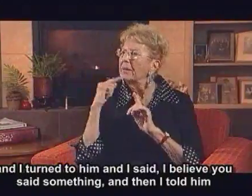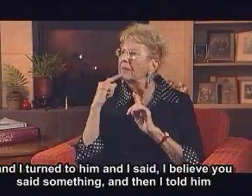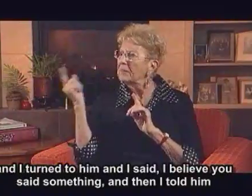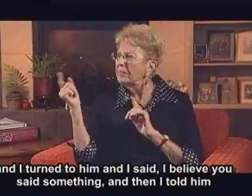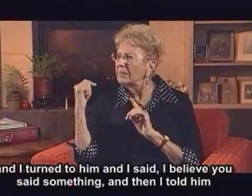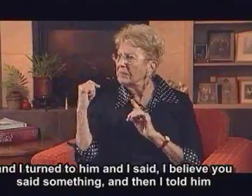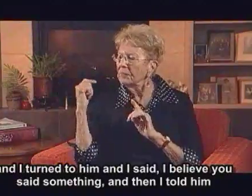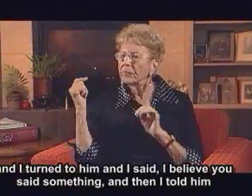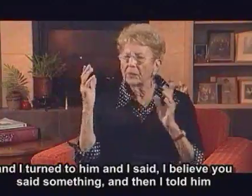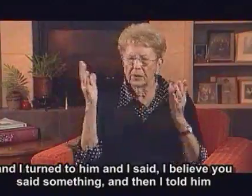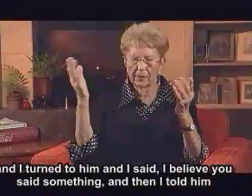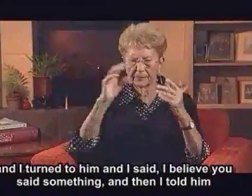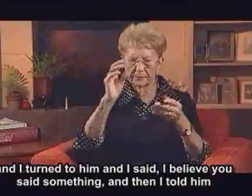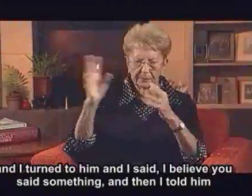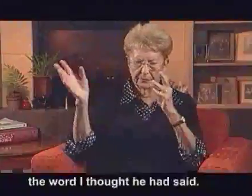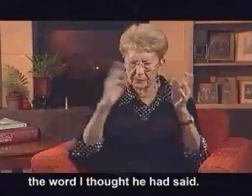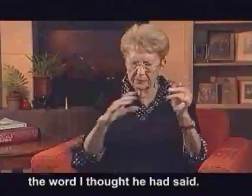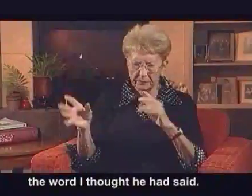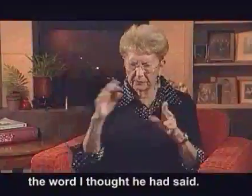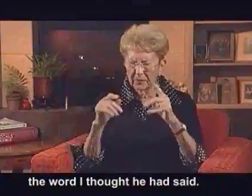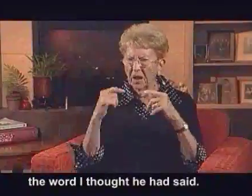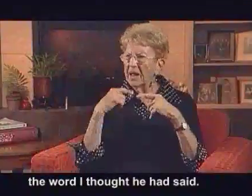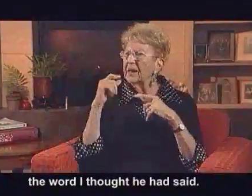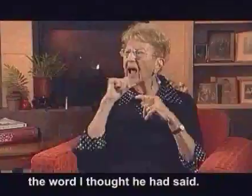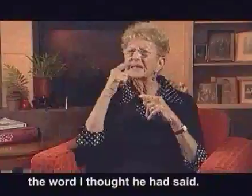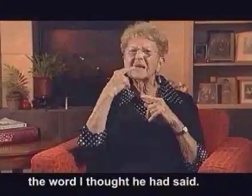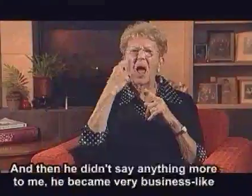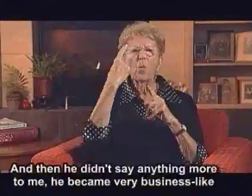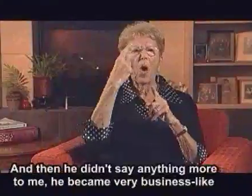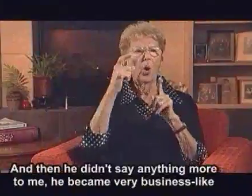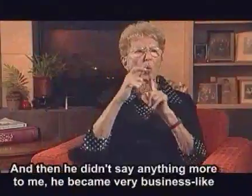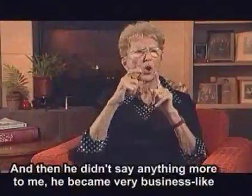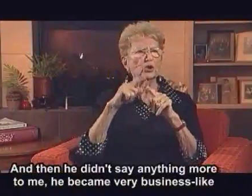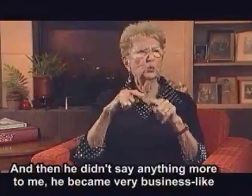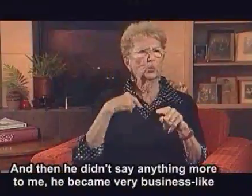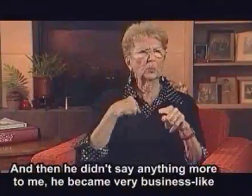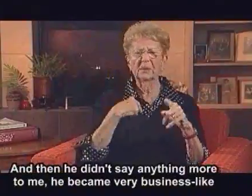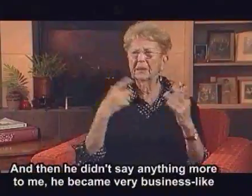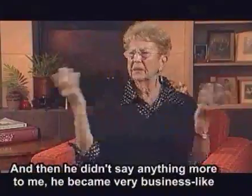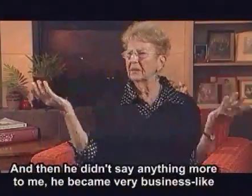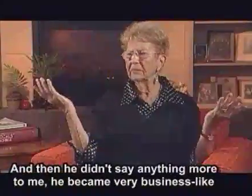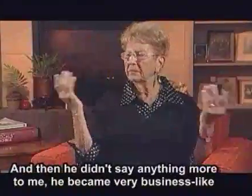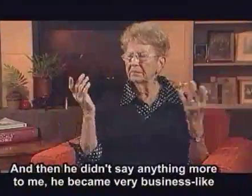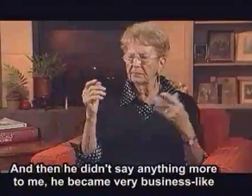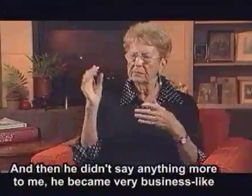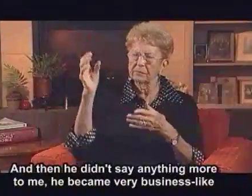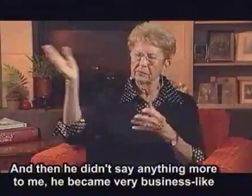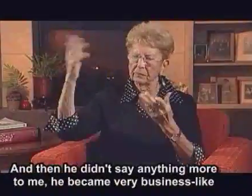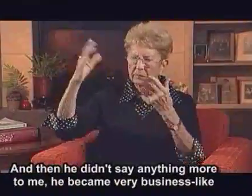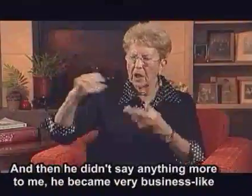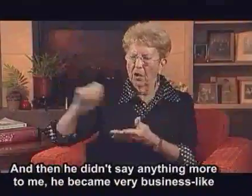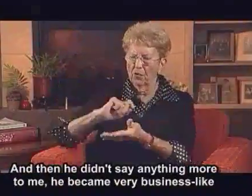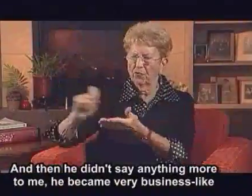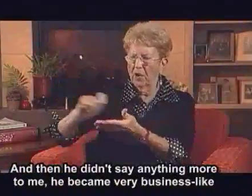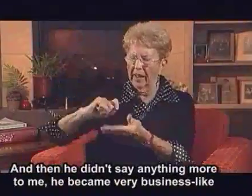you said something, and then I told him the word I thought he'd said. And then he didn't even say anything more to me. He became